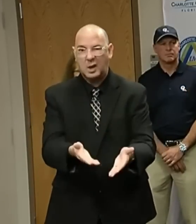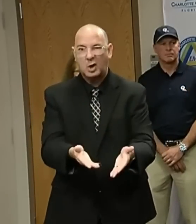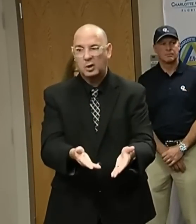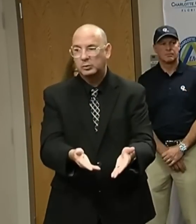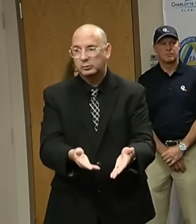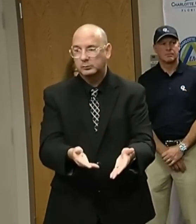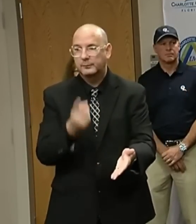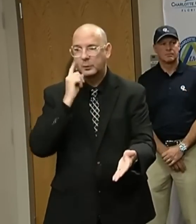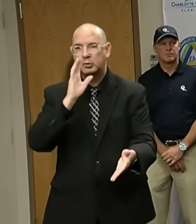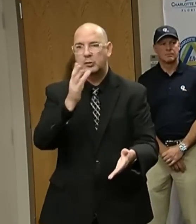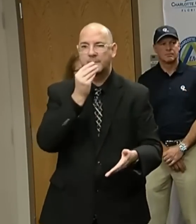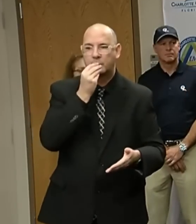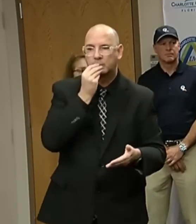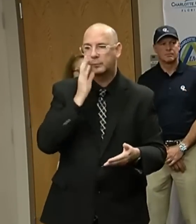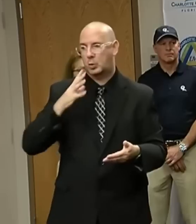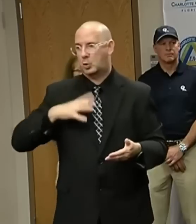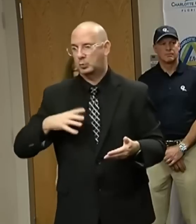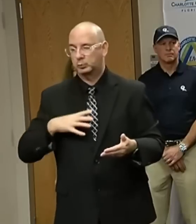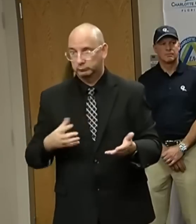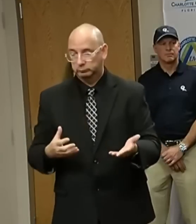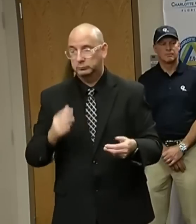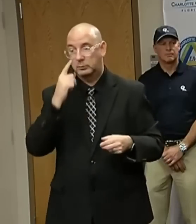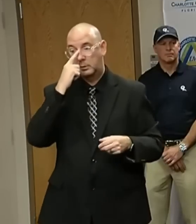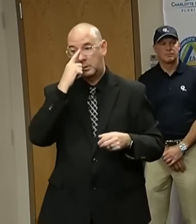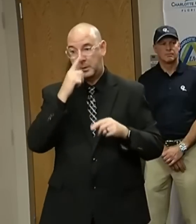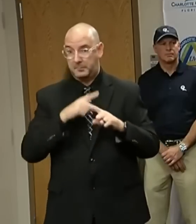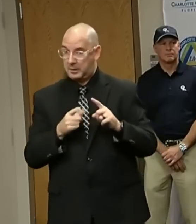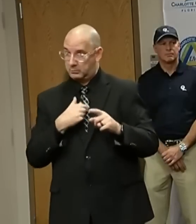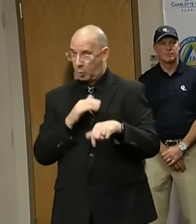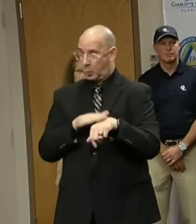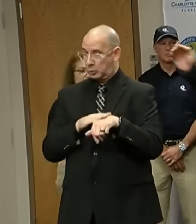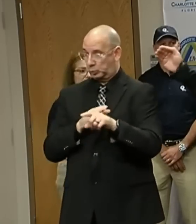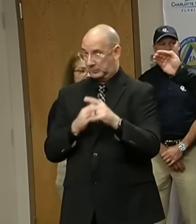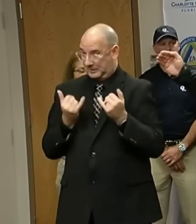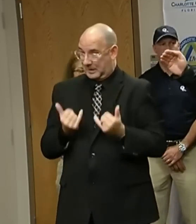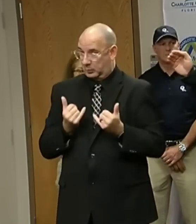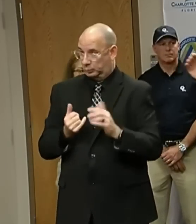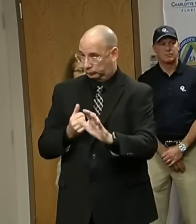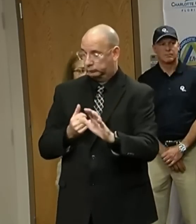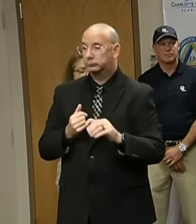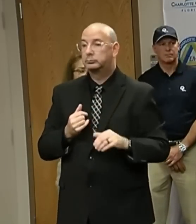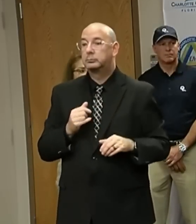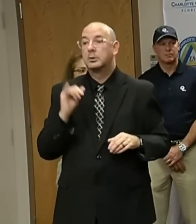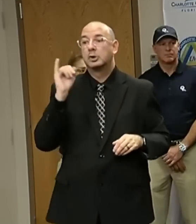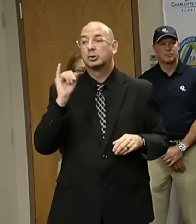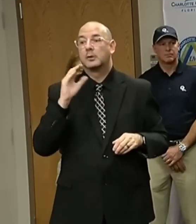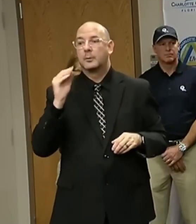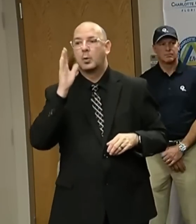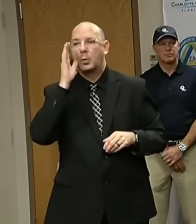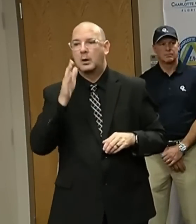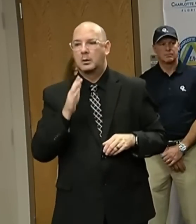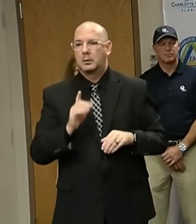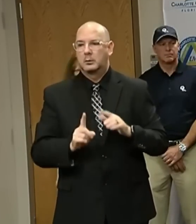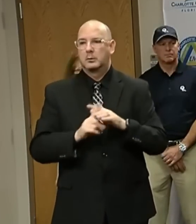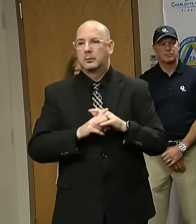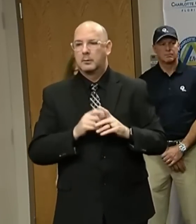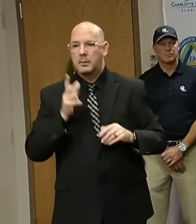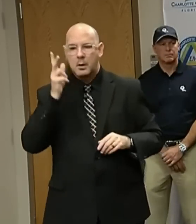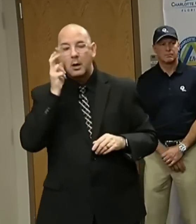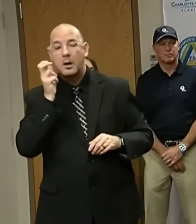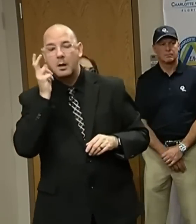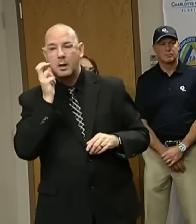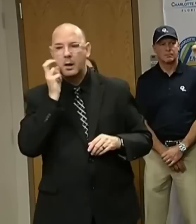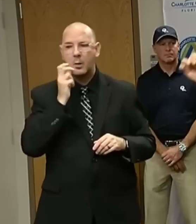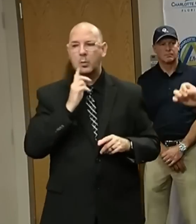the claim because you've allowed predators to get involved with your claim, you're going to drag it out. So the best solution is between you,